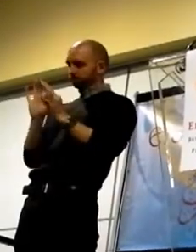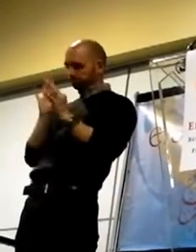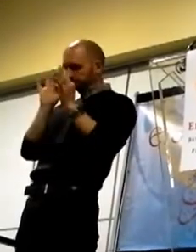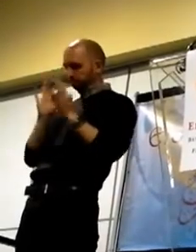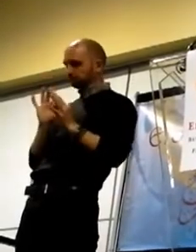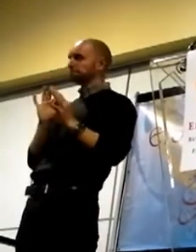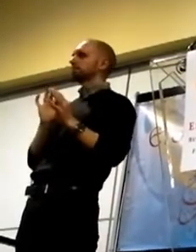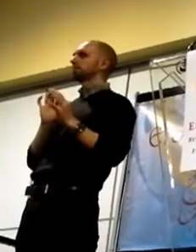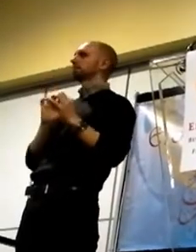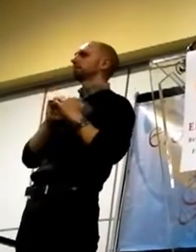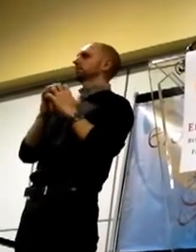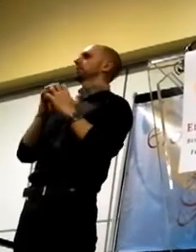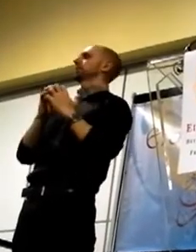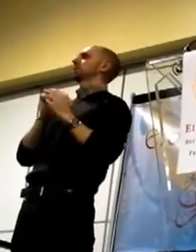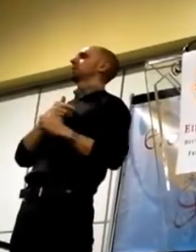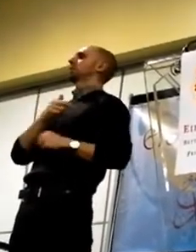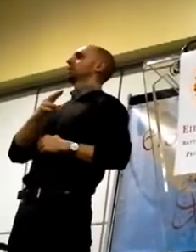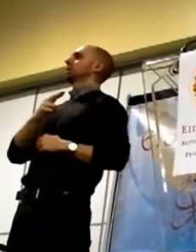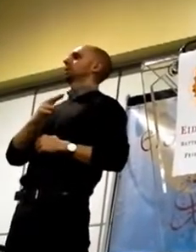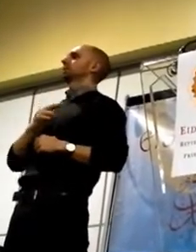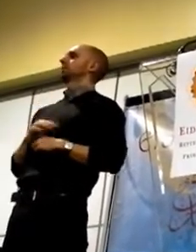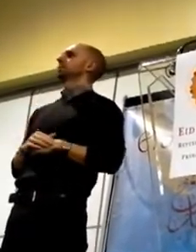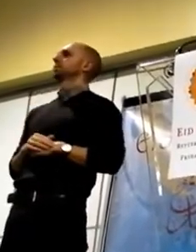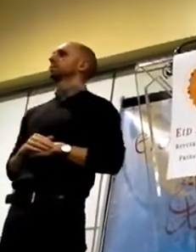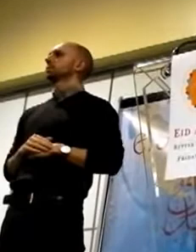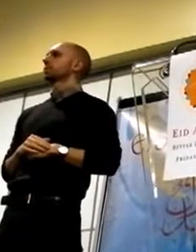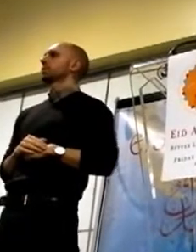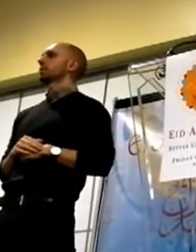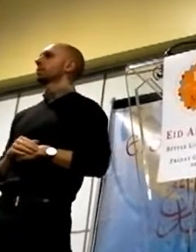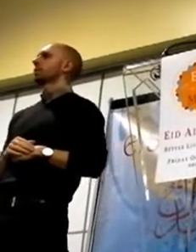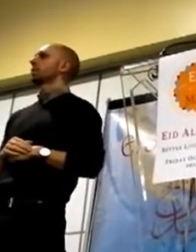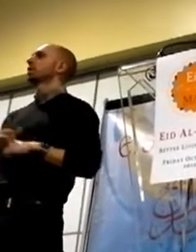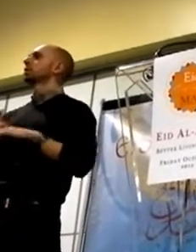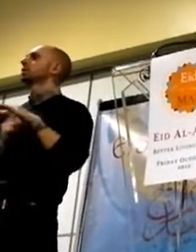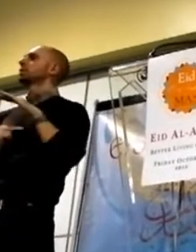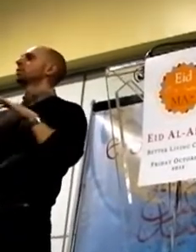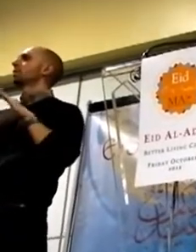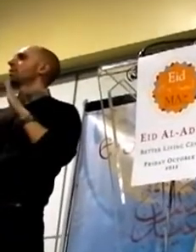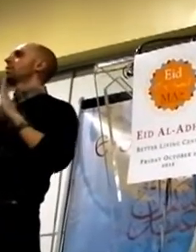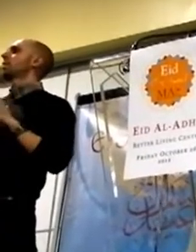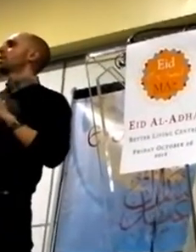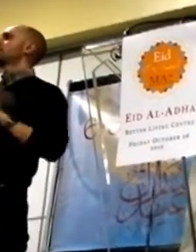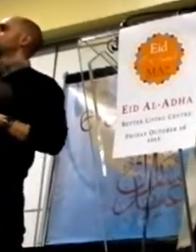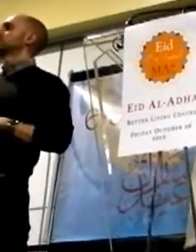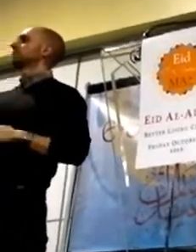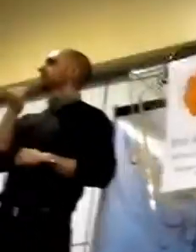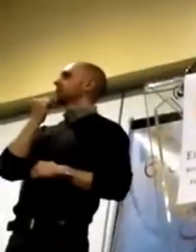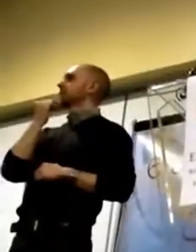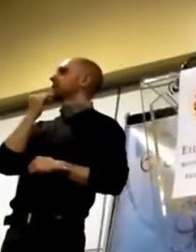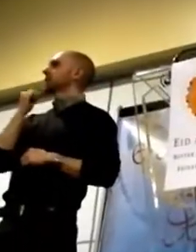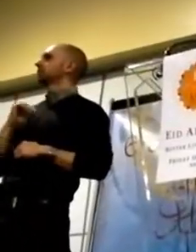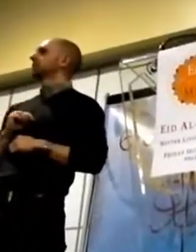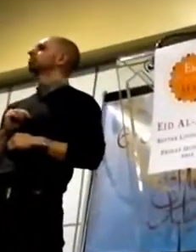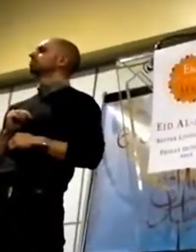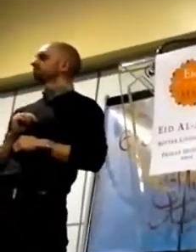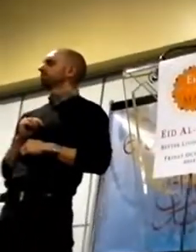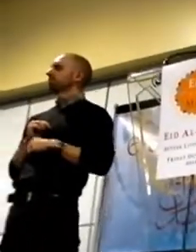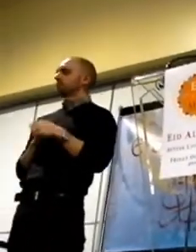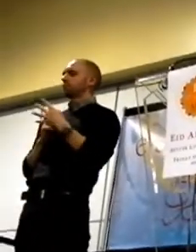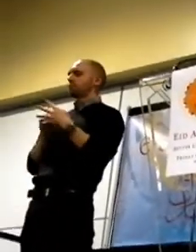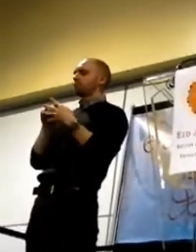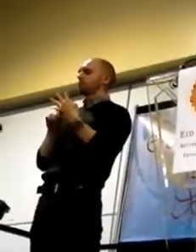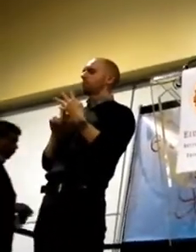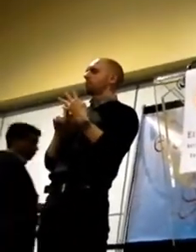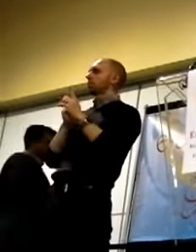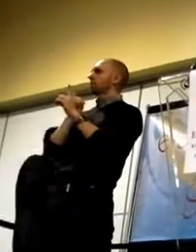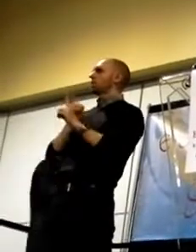And his proclamation in Hajjat al-Wada'a, our beloved Prophet Muhammad sallallahu alayhi wa sallam spoke of 4 points, which are